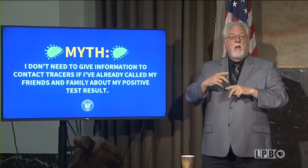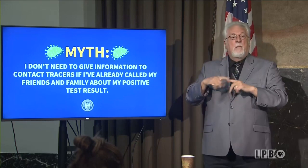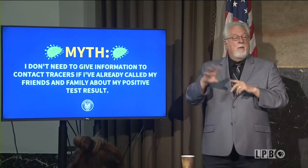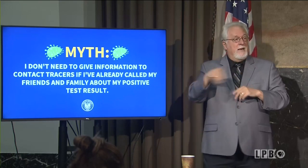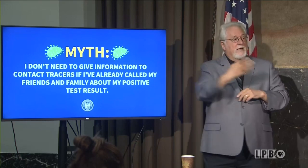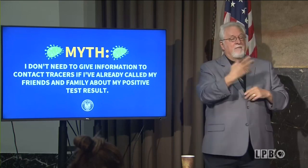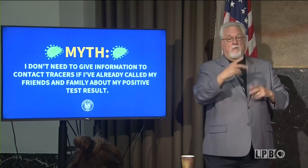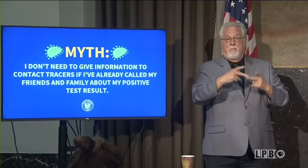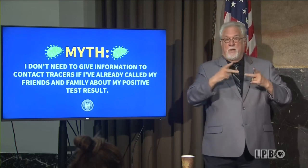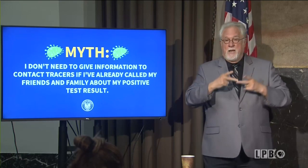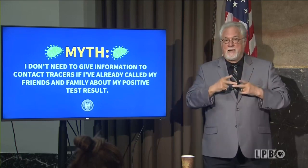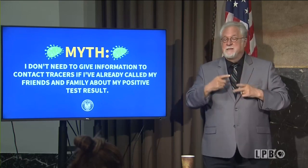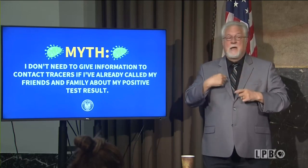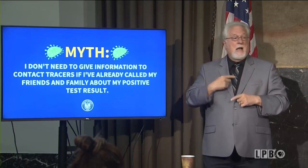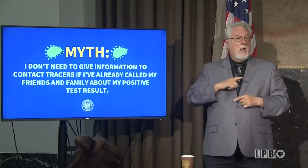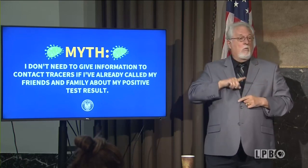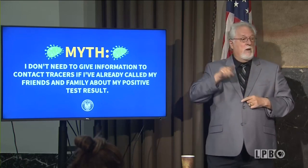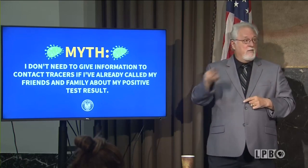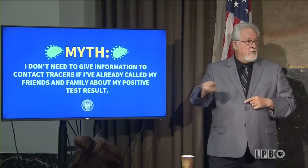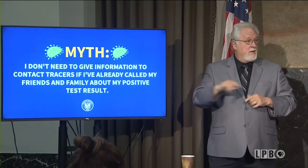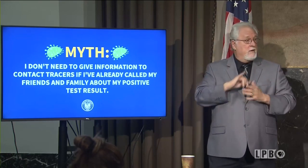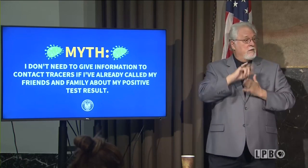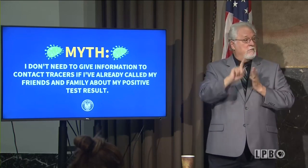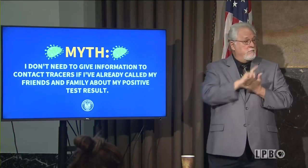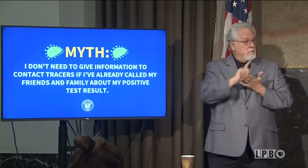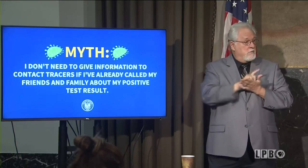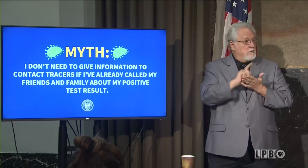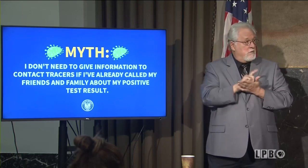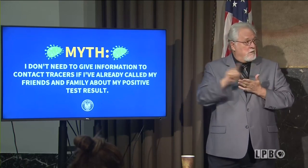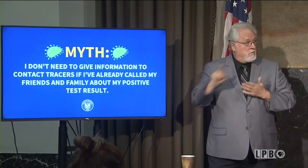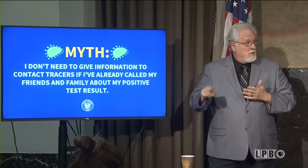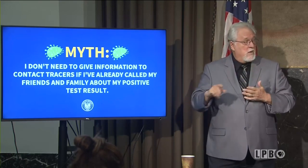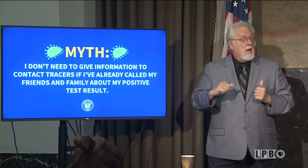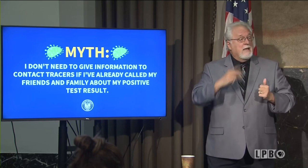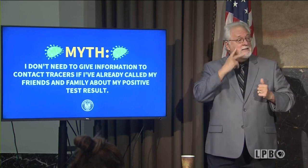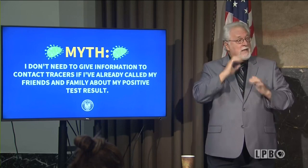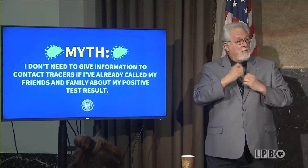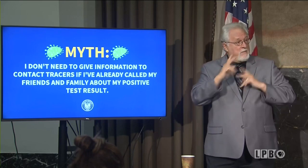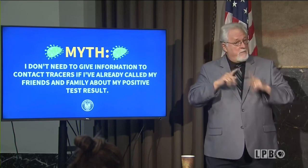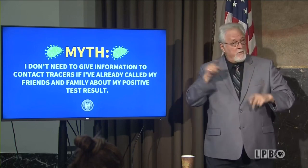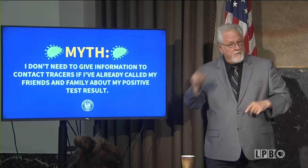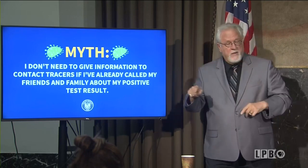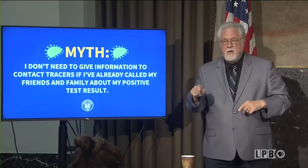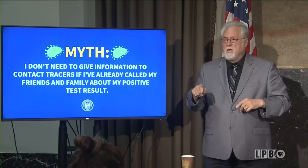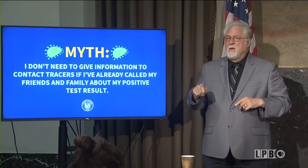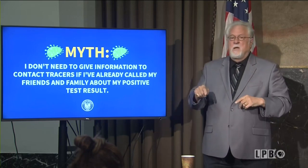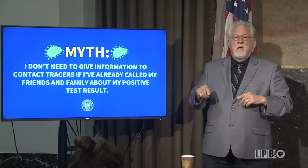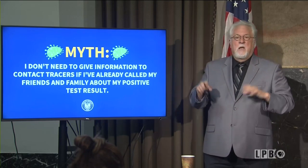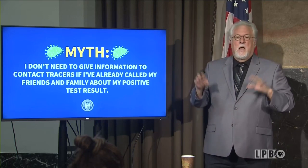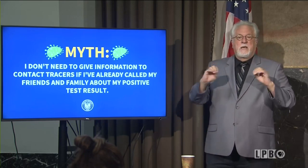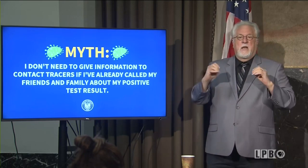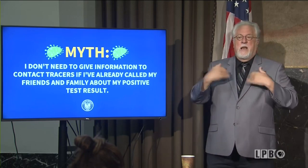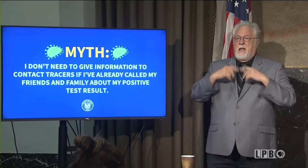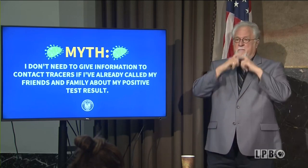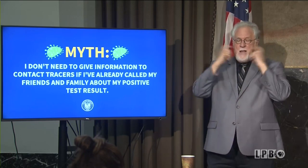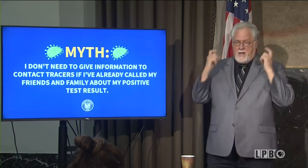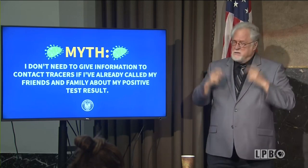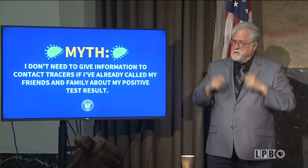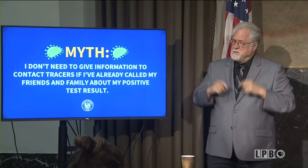to. I can say I went there and I spent hours there, and I can say how many people were there, and I can also say none of them were wearing